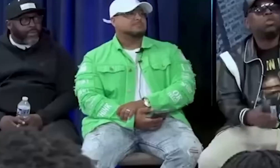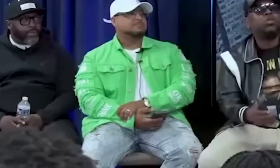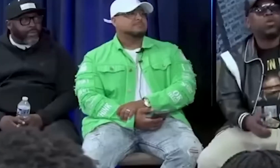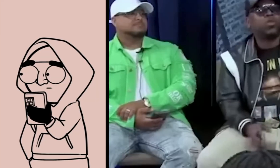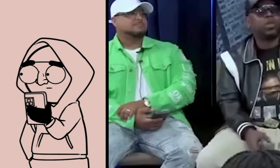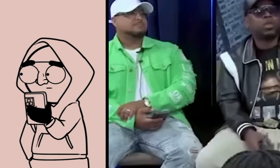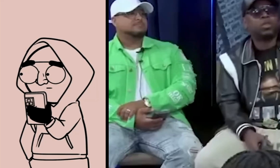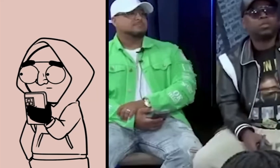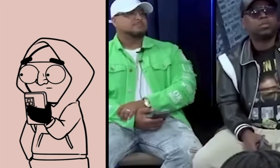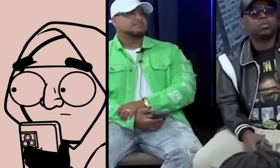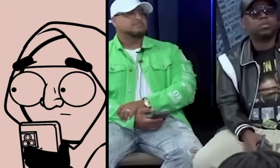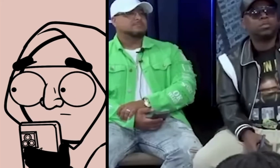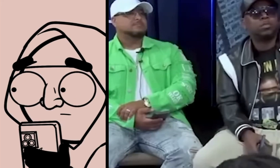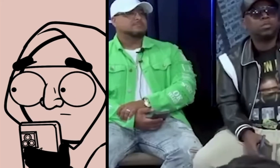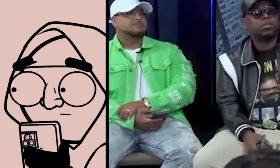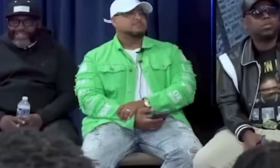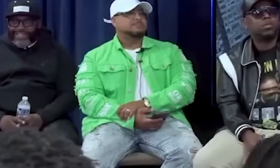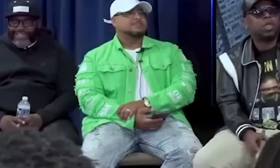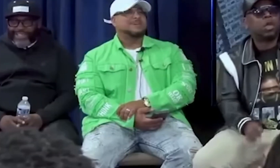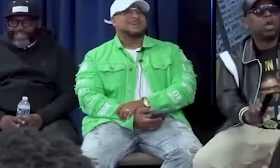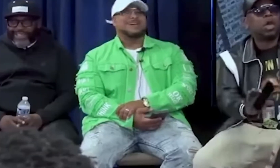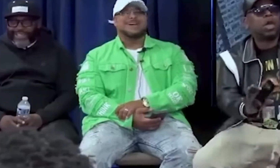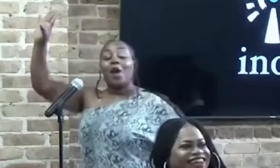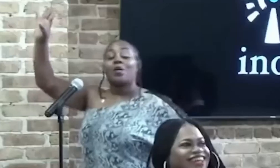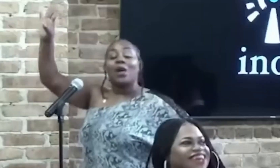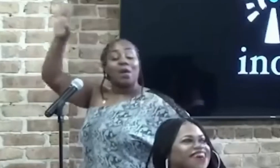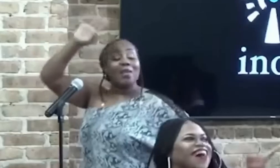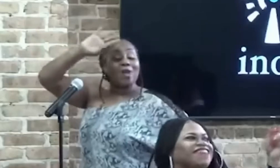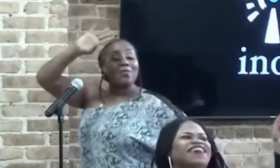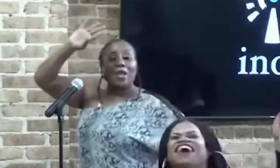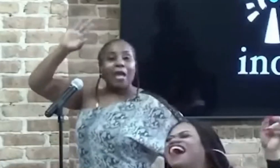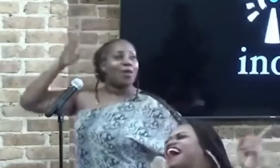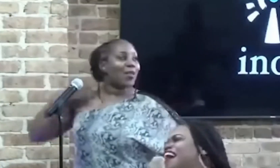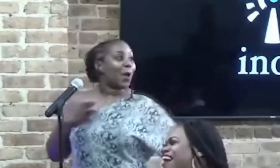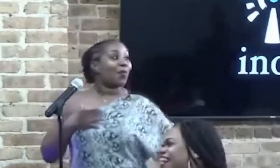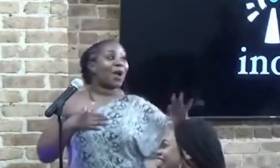who did you vote for? First of all,